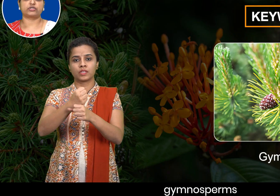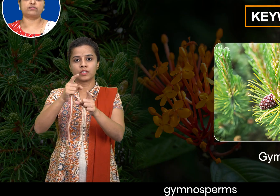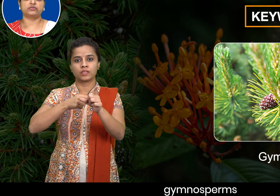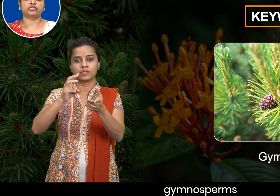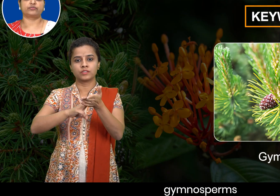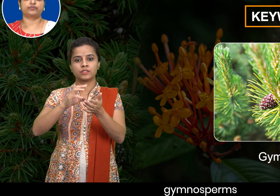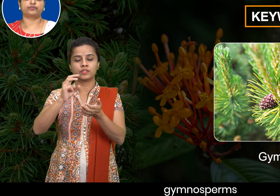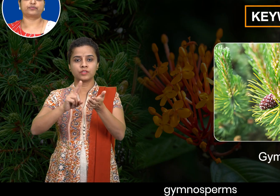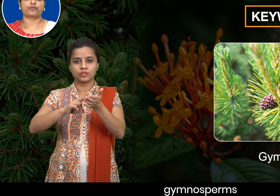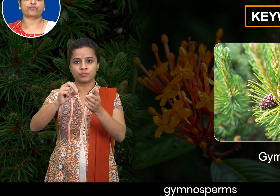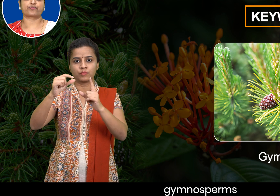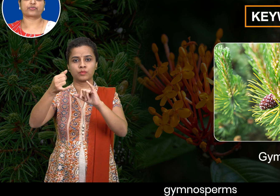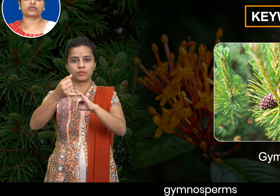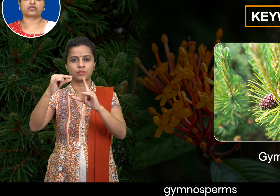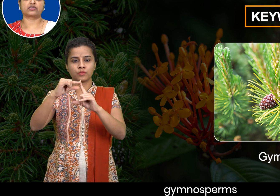gymnosperm,